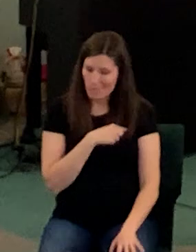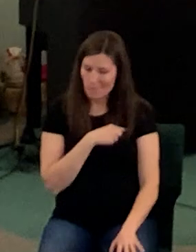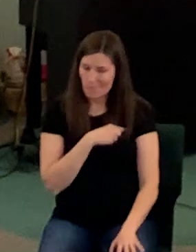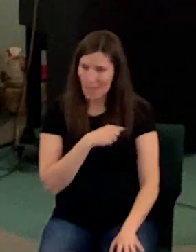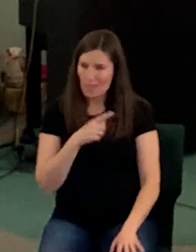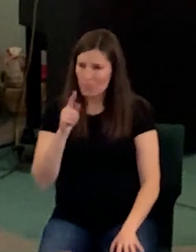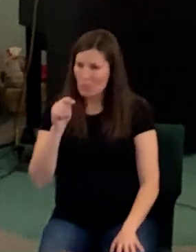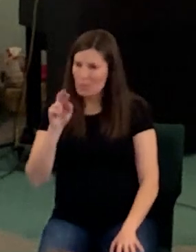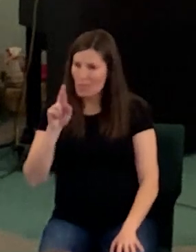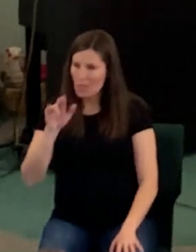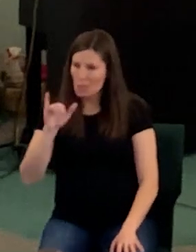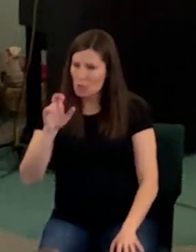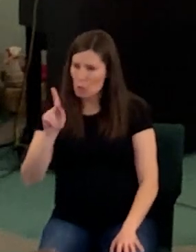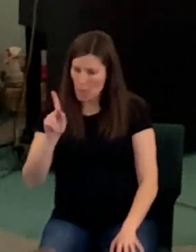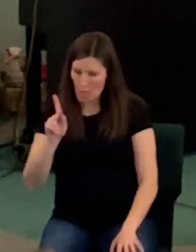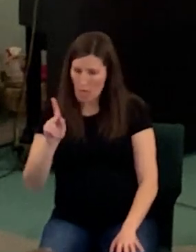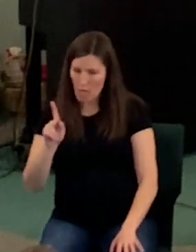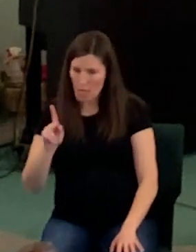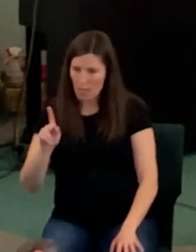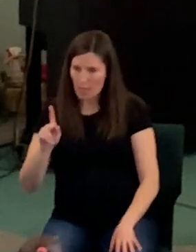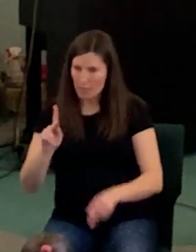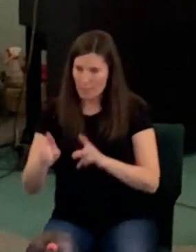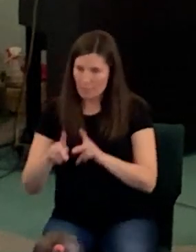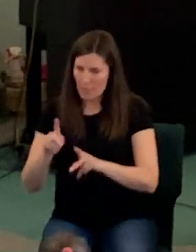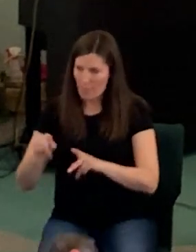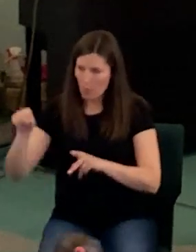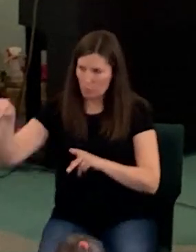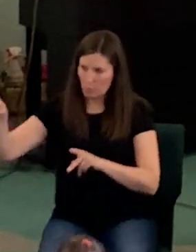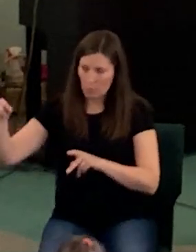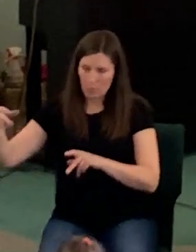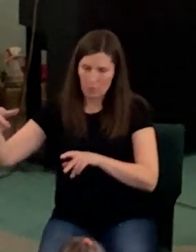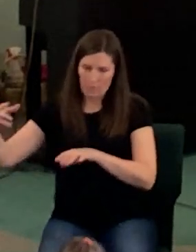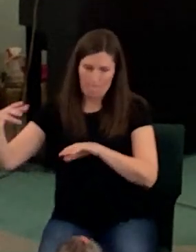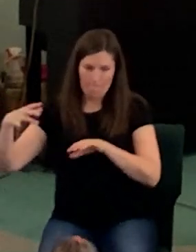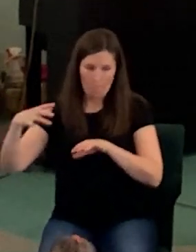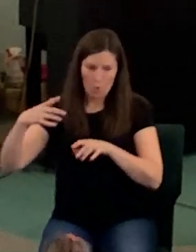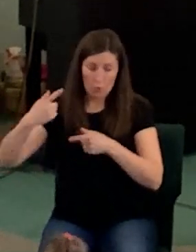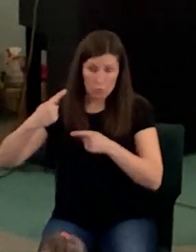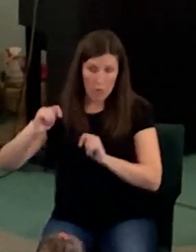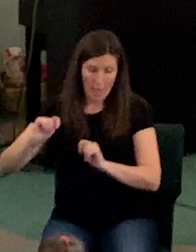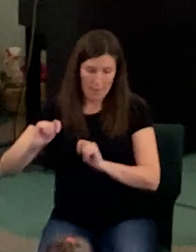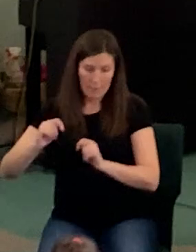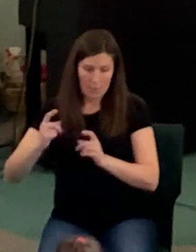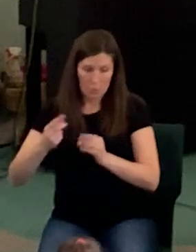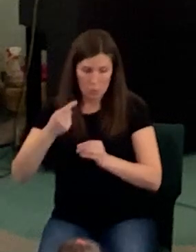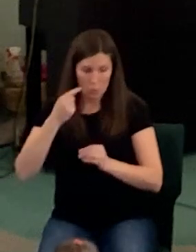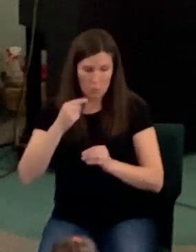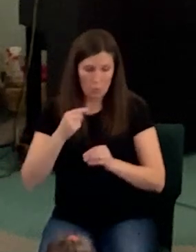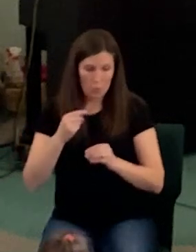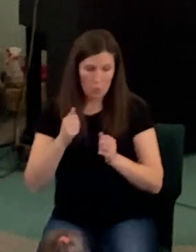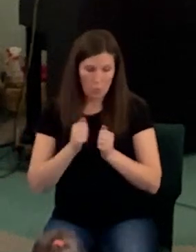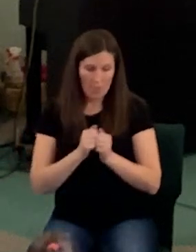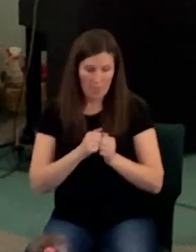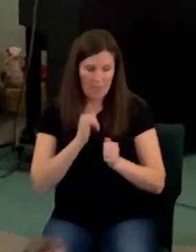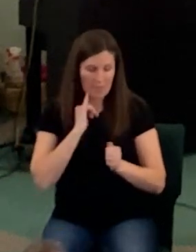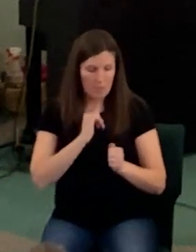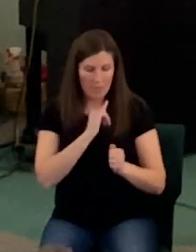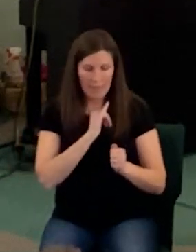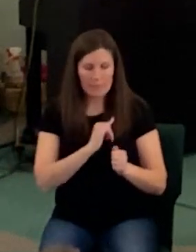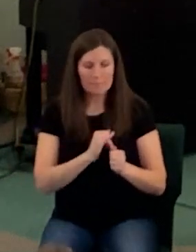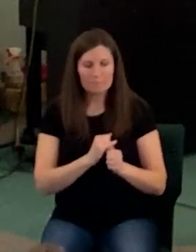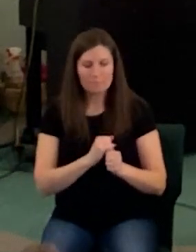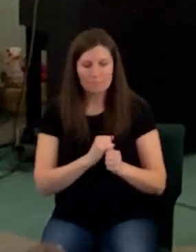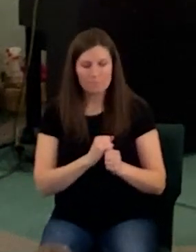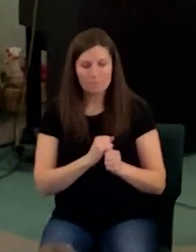My friend Sam Secord showed this to me in seminary. I've never forgot it and have highlighted it in my Bible. But after those people arrived